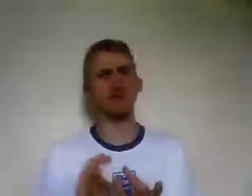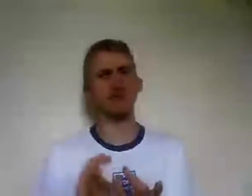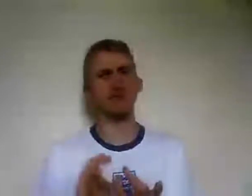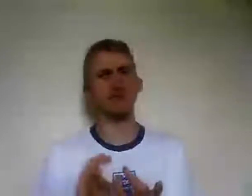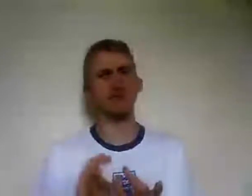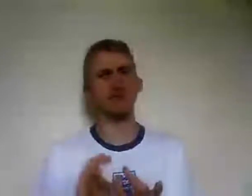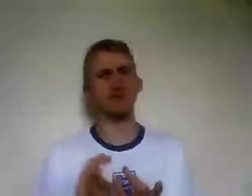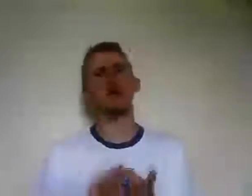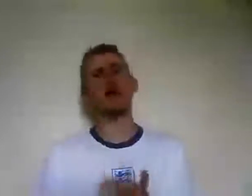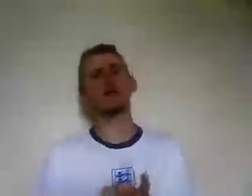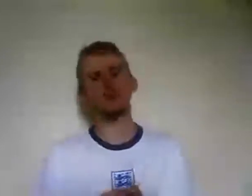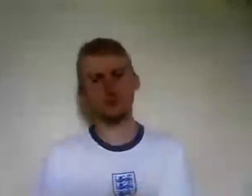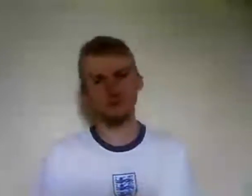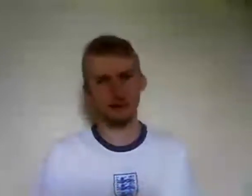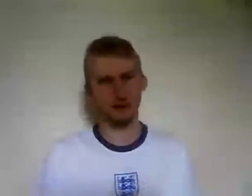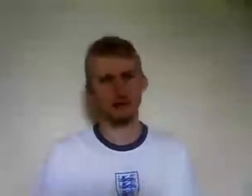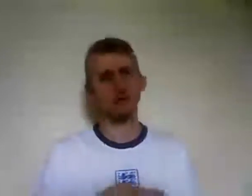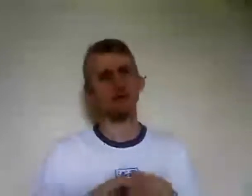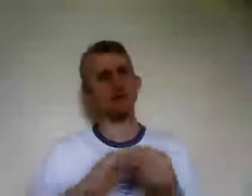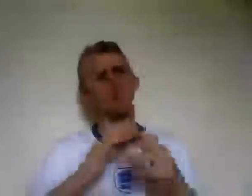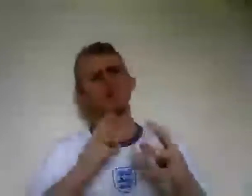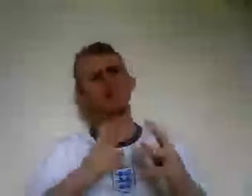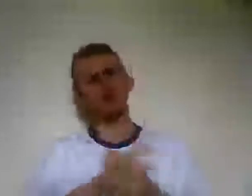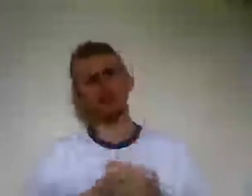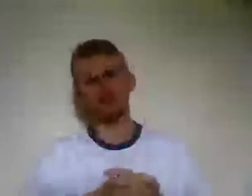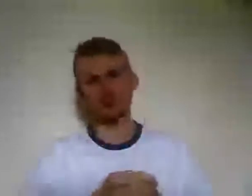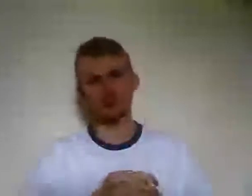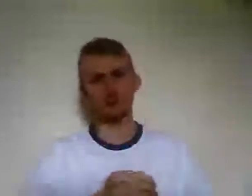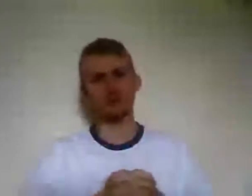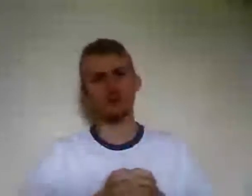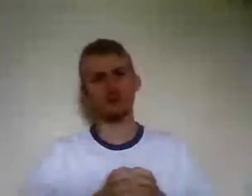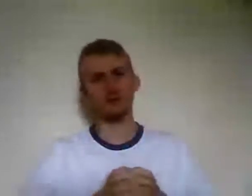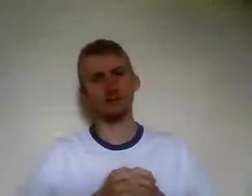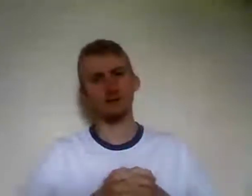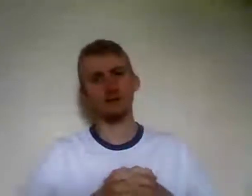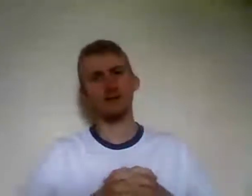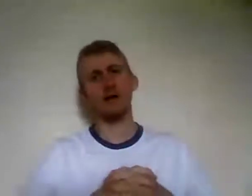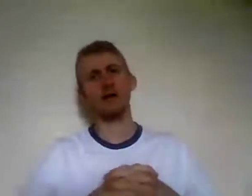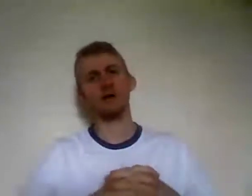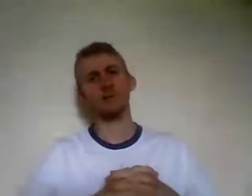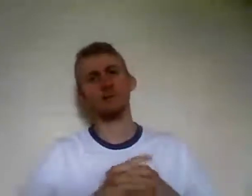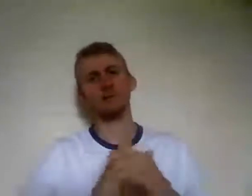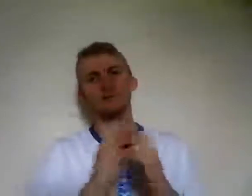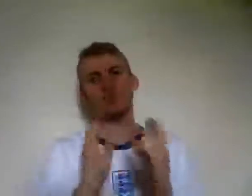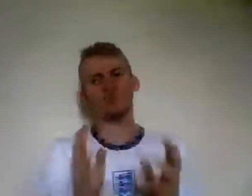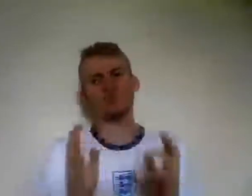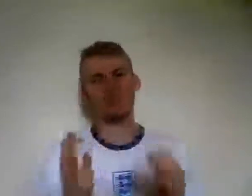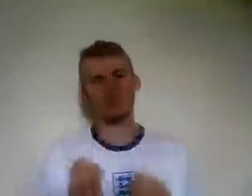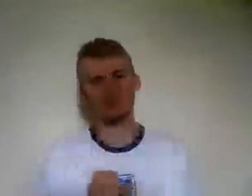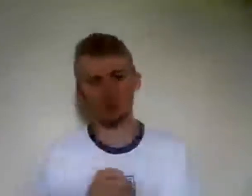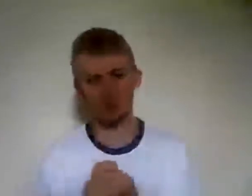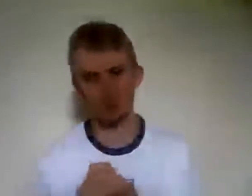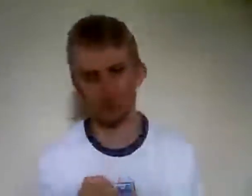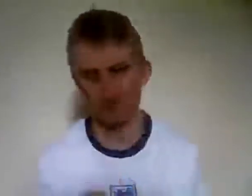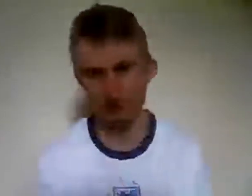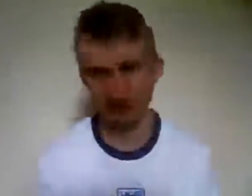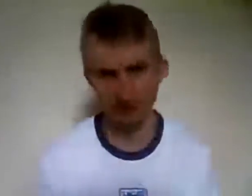saw the club progress to a third-round tie at home to Championship side Derby County. They won